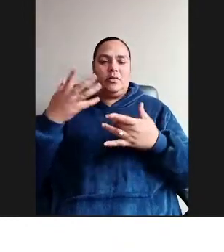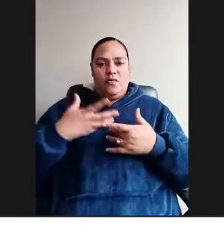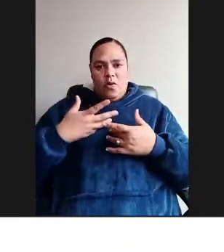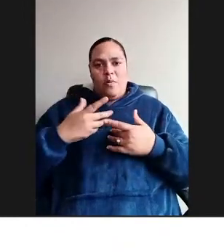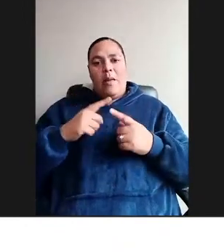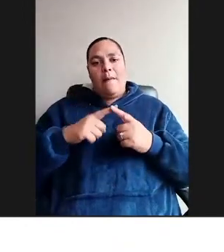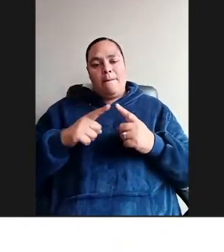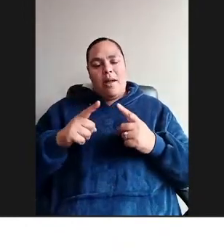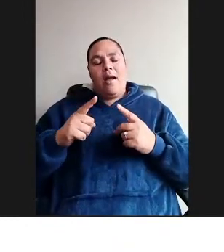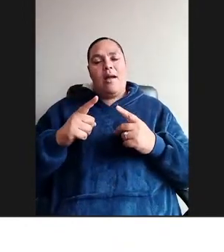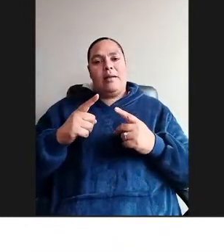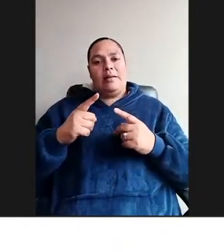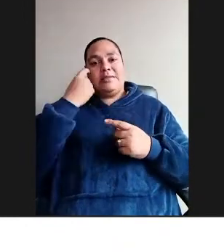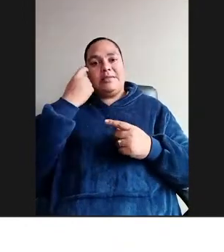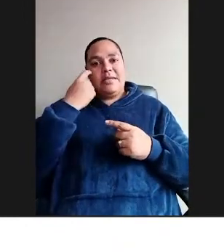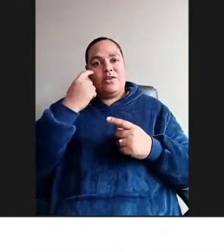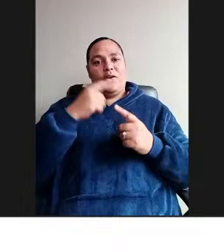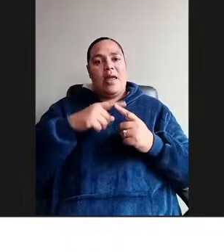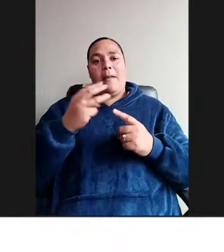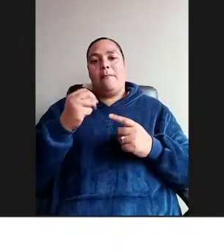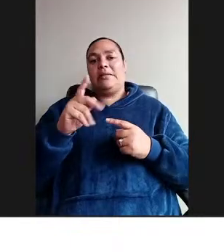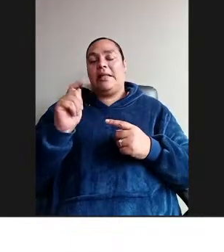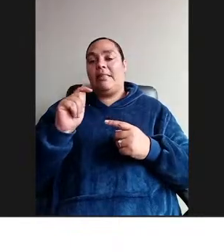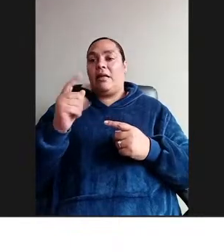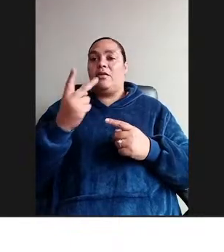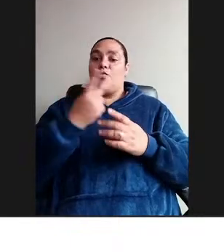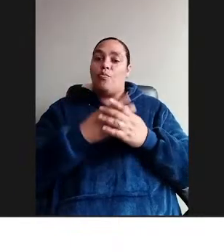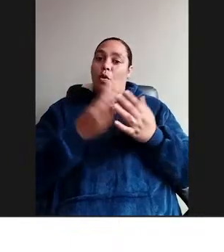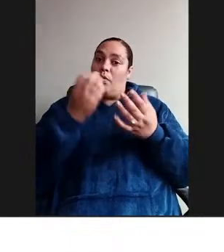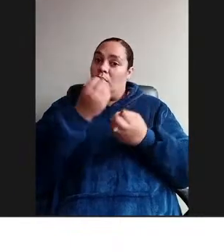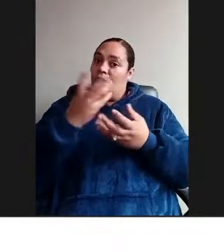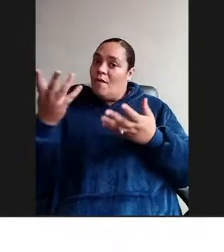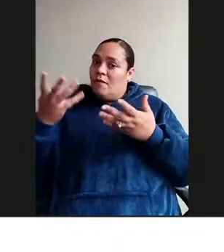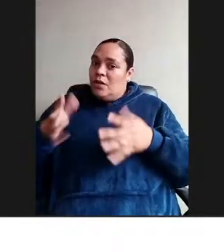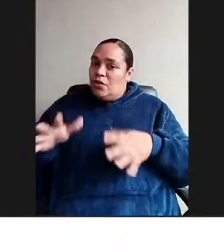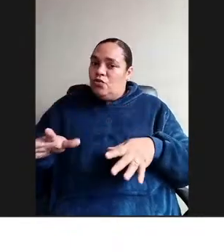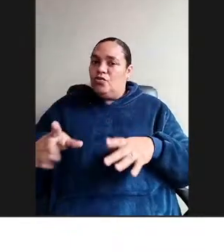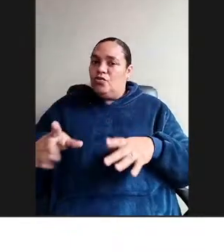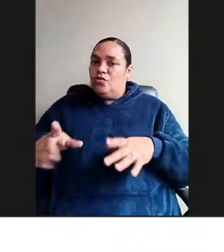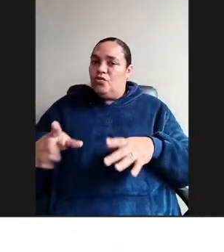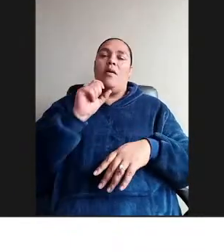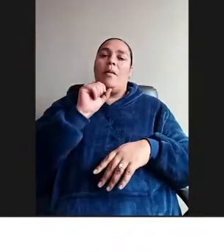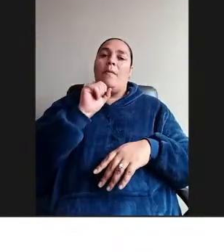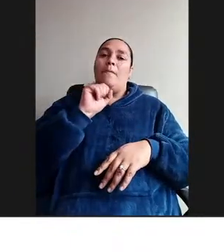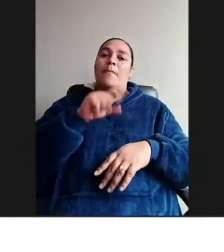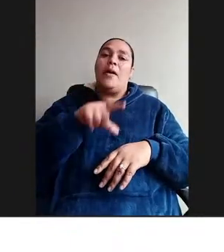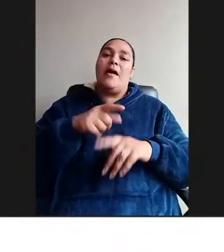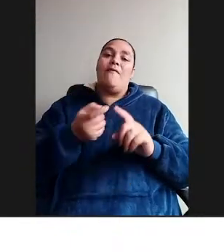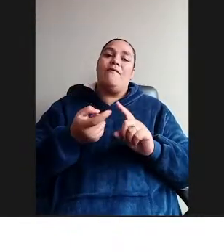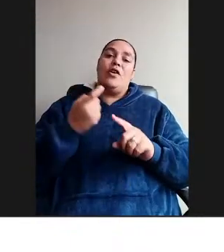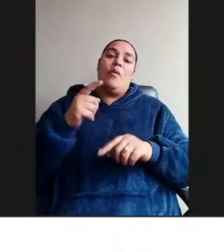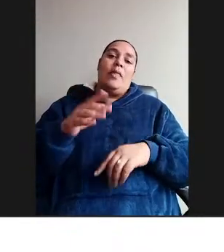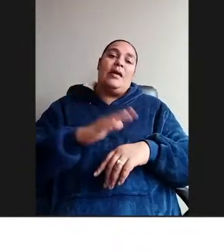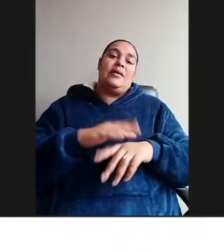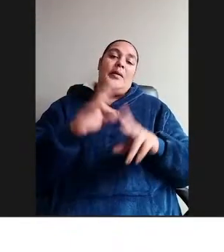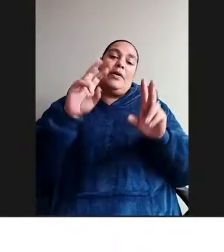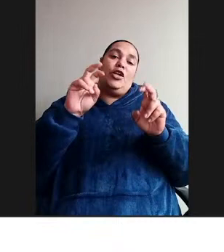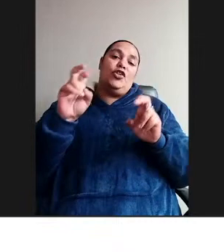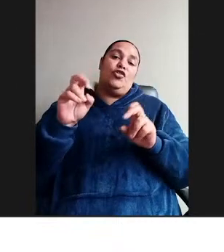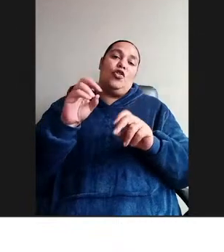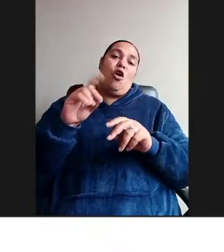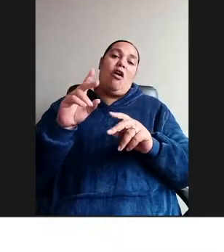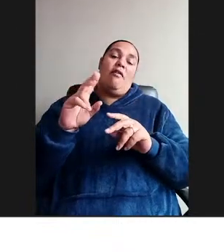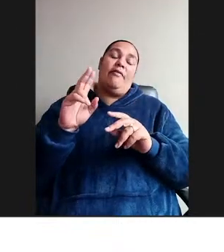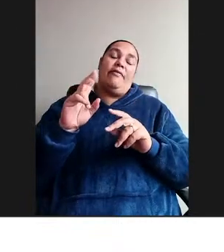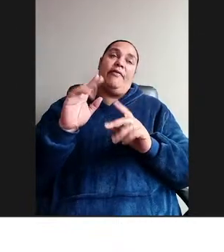the Secretary and Mr. Titus have both indicated, since the issue of the cyber attack,